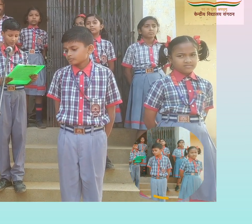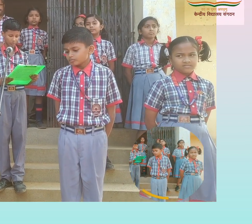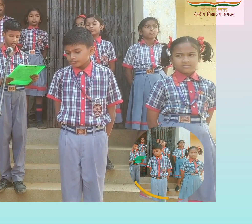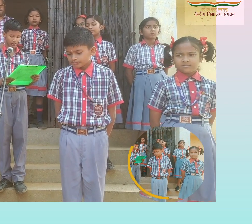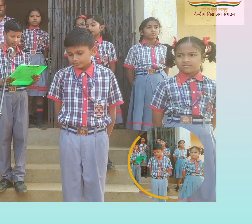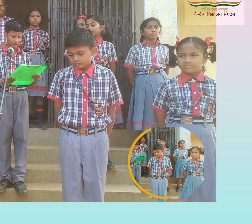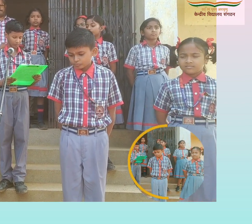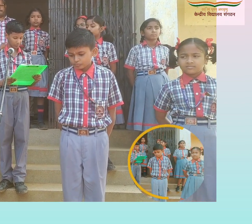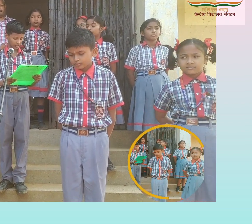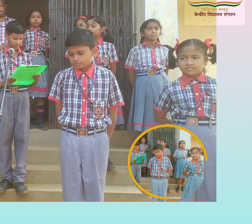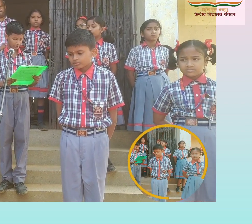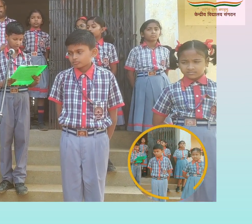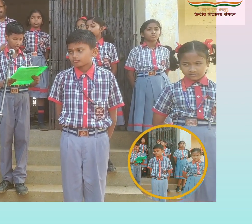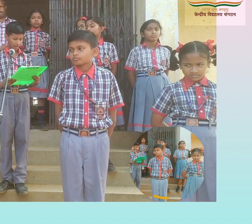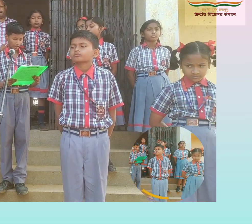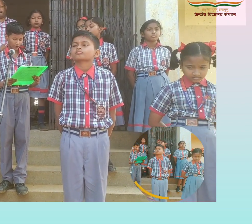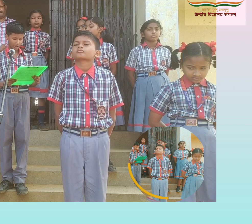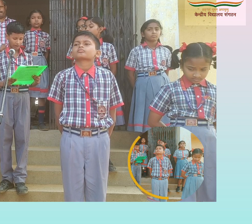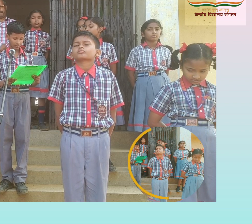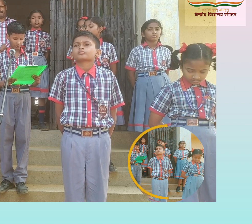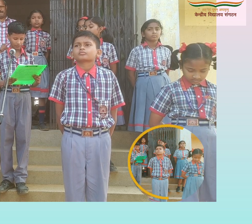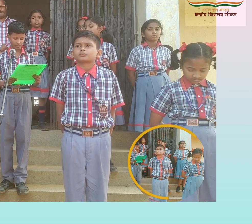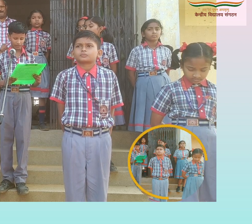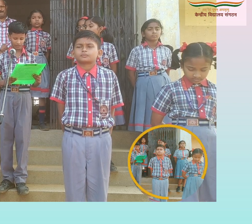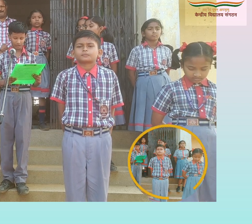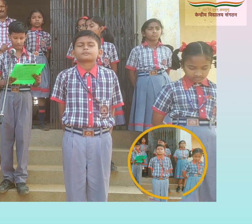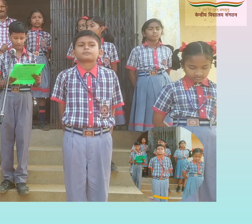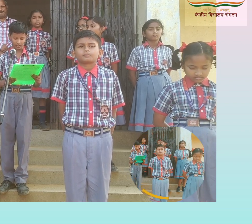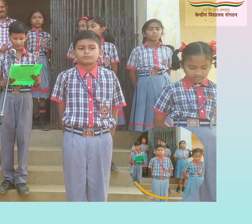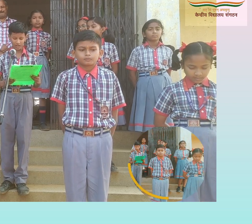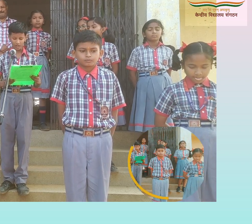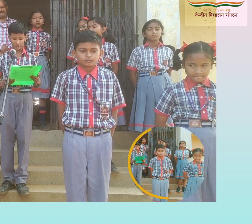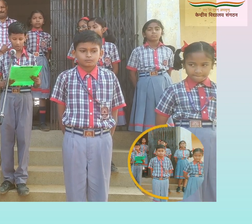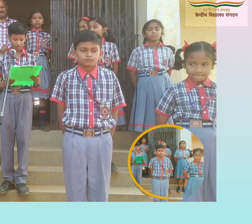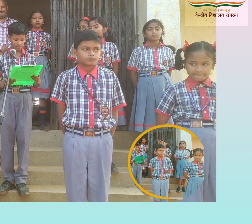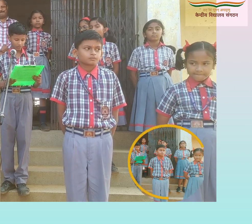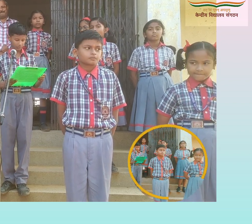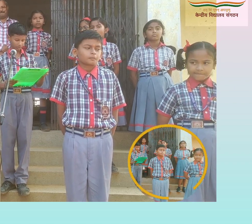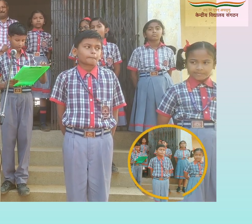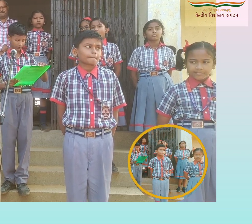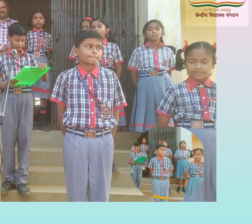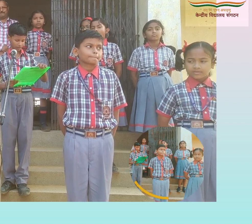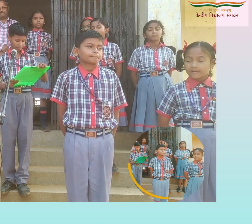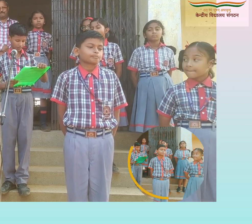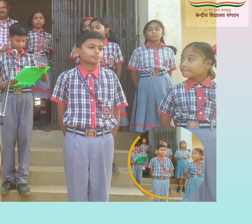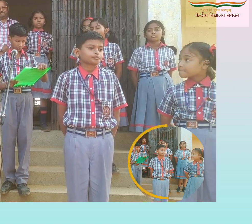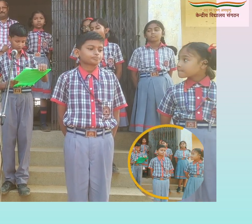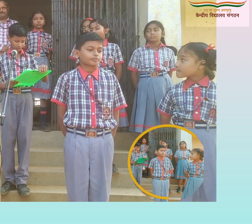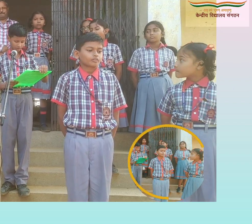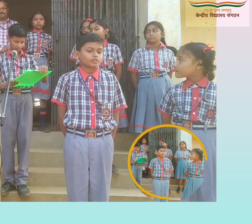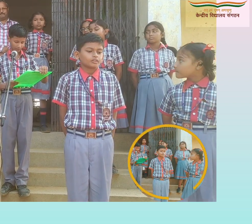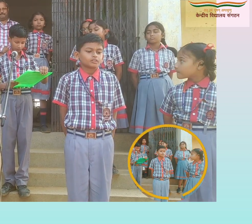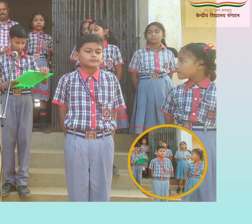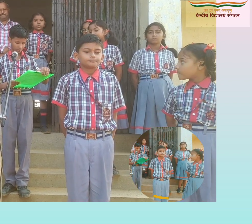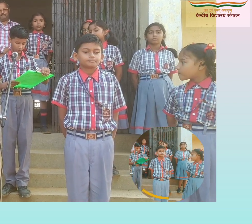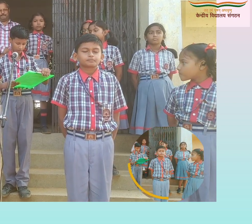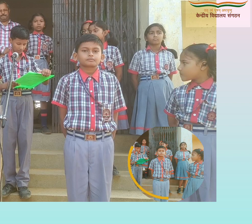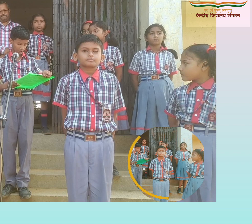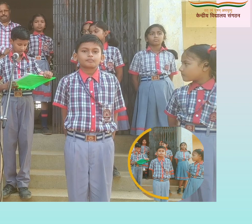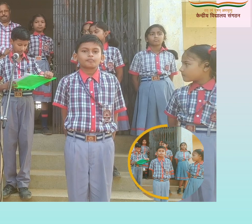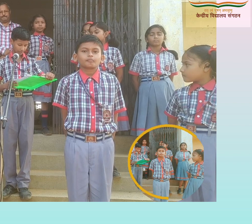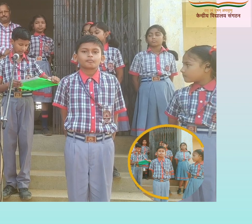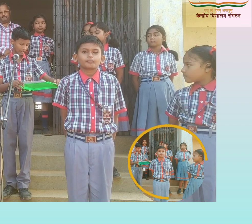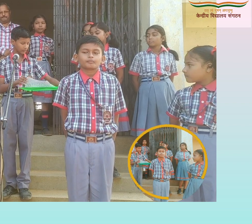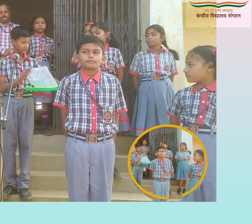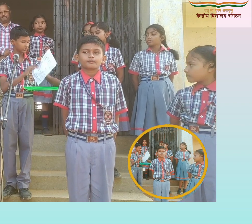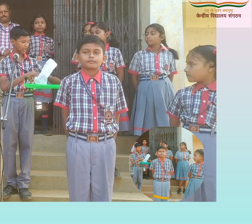people and more than 10 million have hard of hearing in India. In order to serve and uplift the deaf